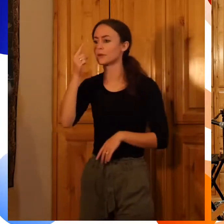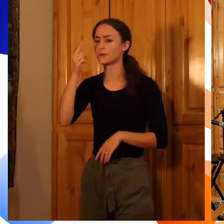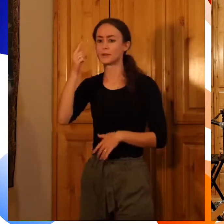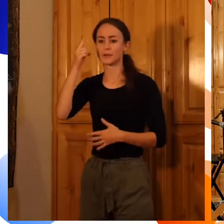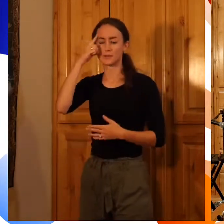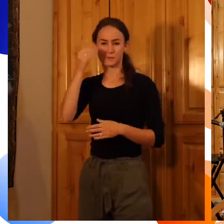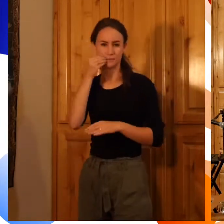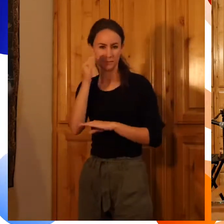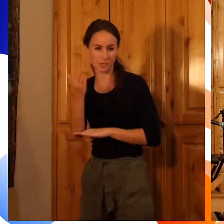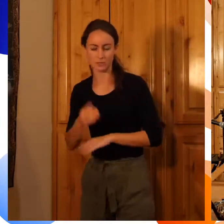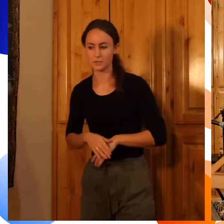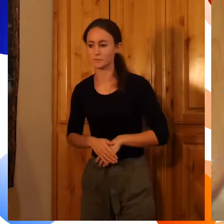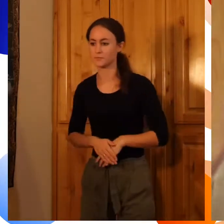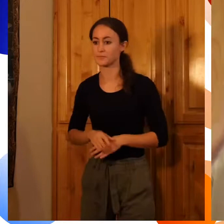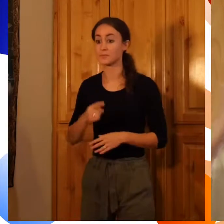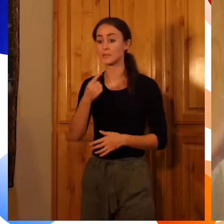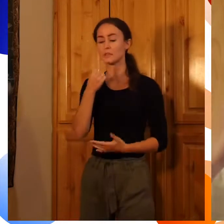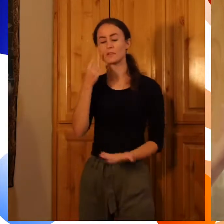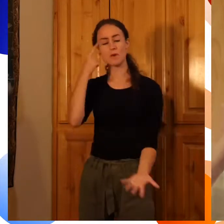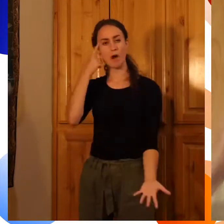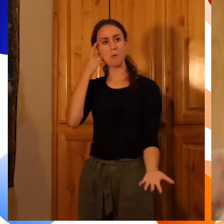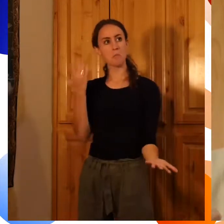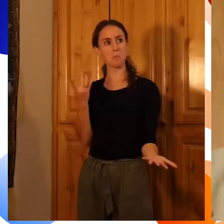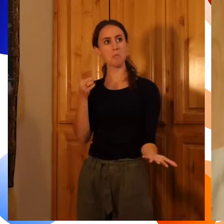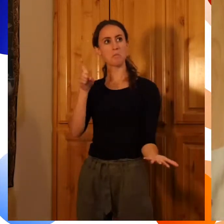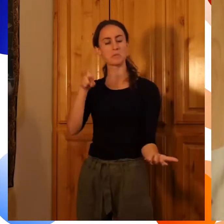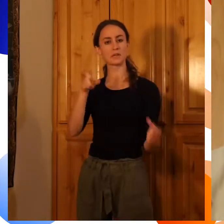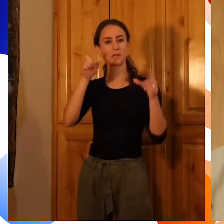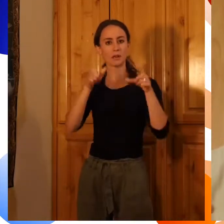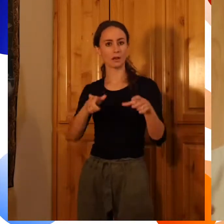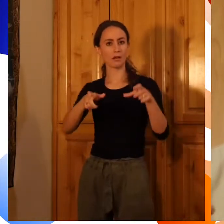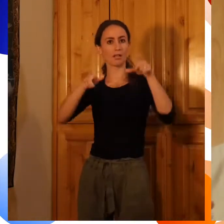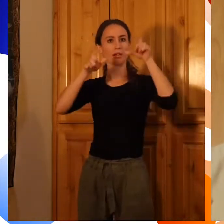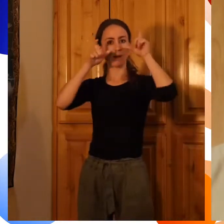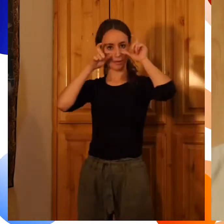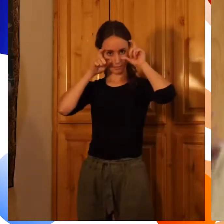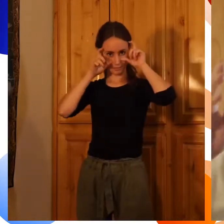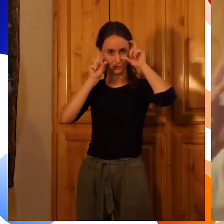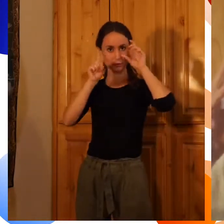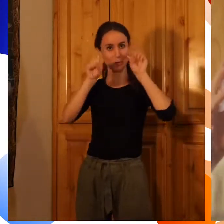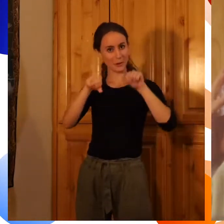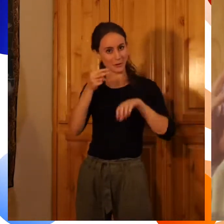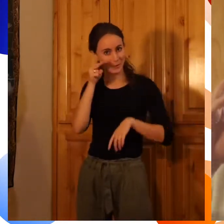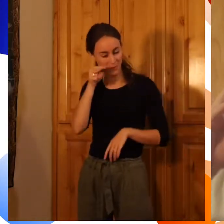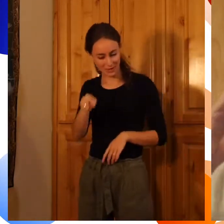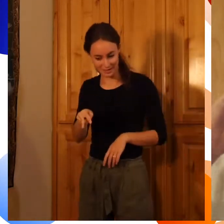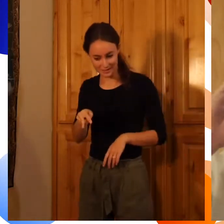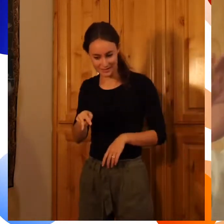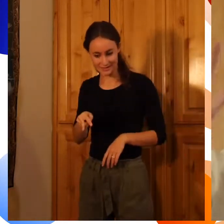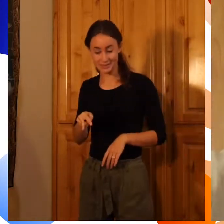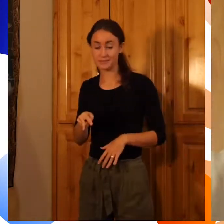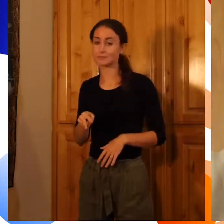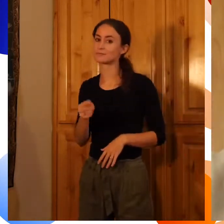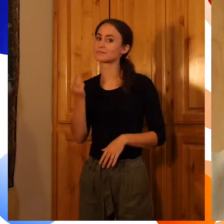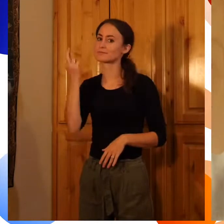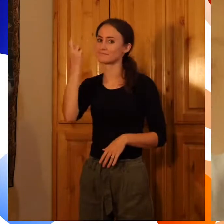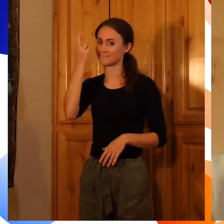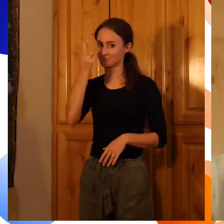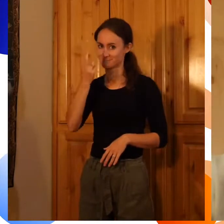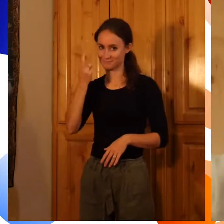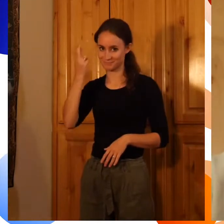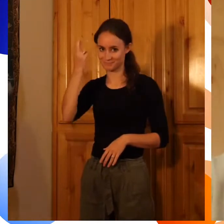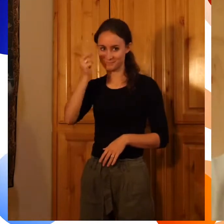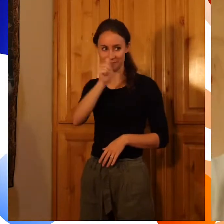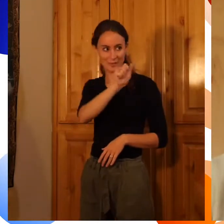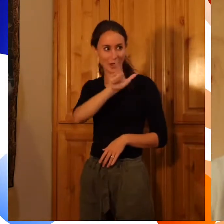glasses to see what he was reading. And so when he put the glasses on, but looked up from the menu, he realized that all the angry servants were, in